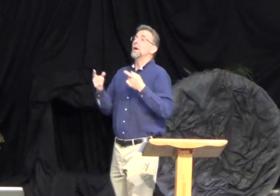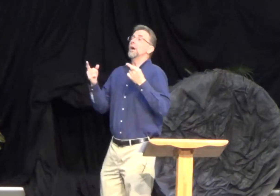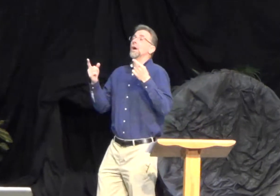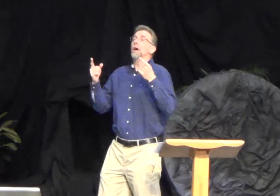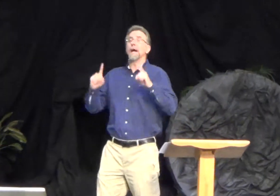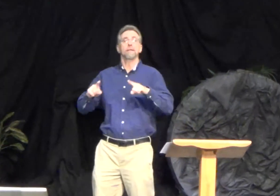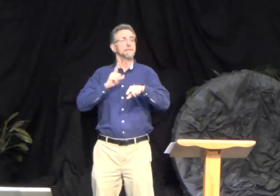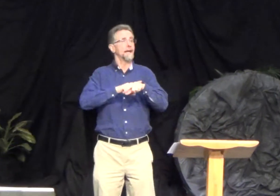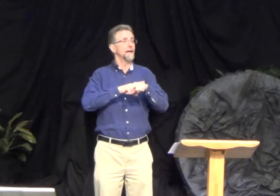So,